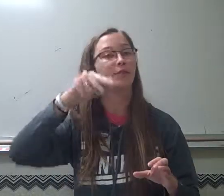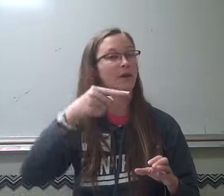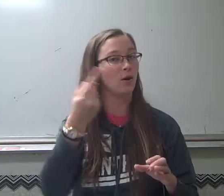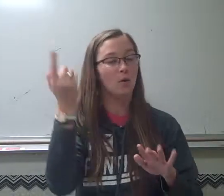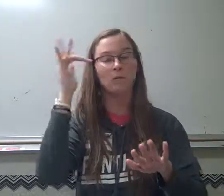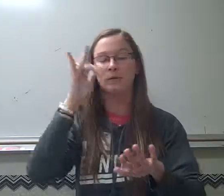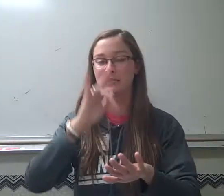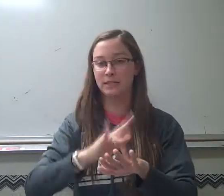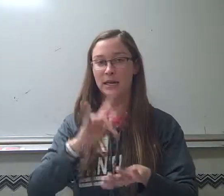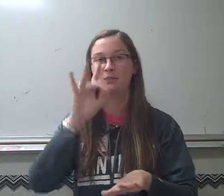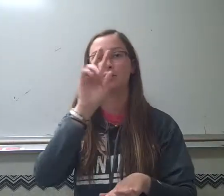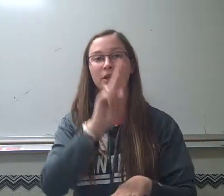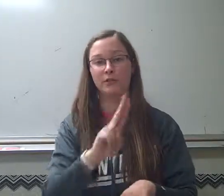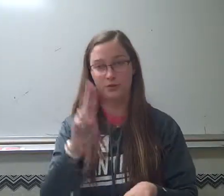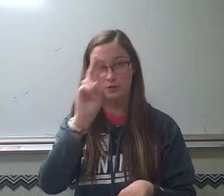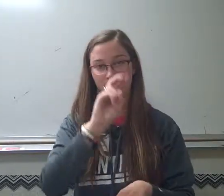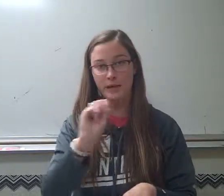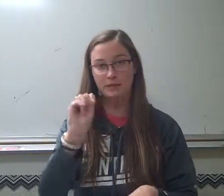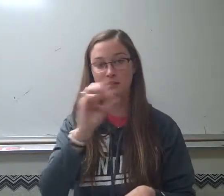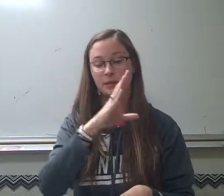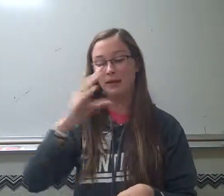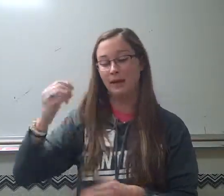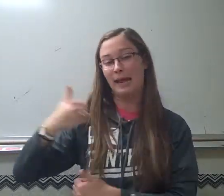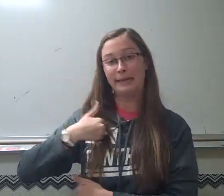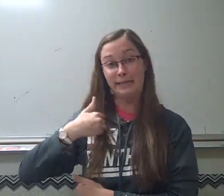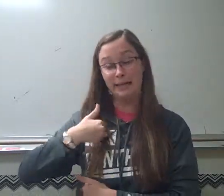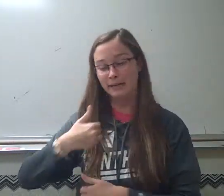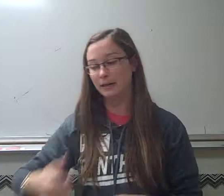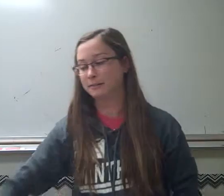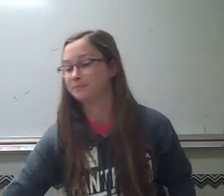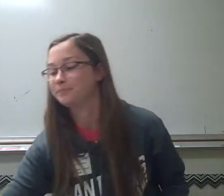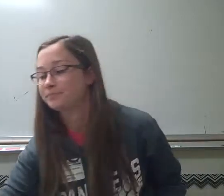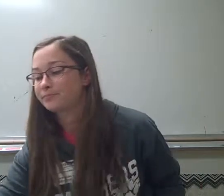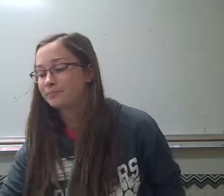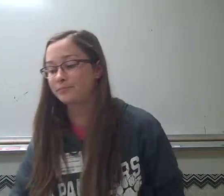They only touch the U.S. and Canada.